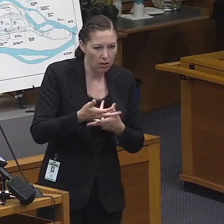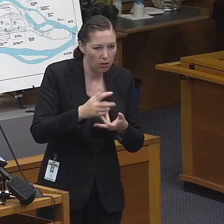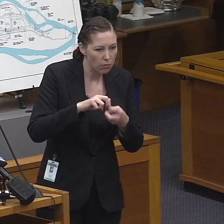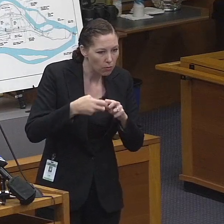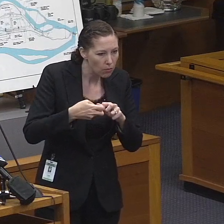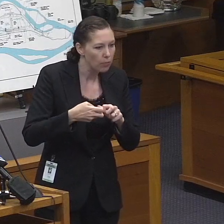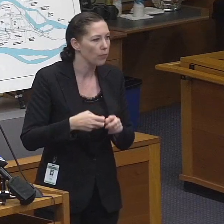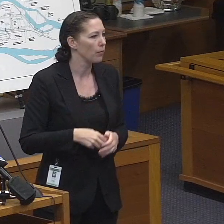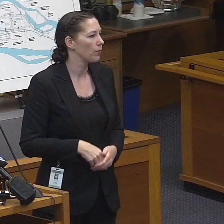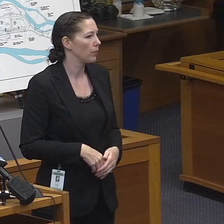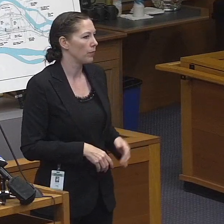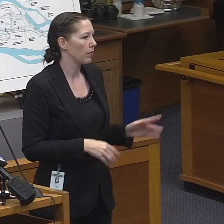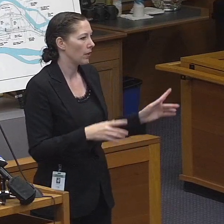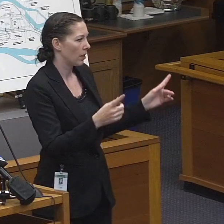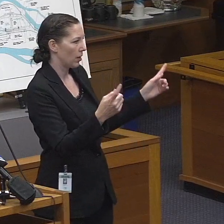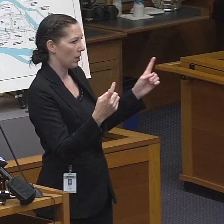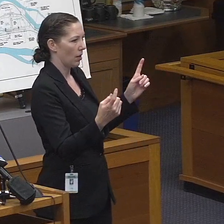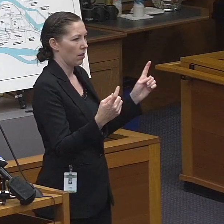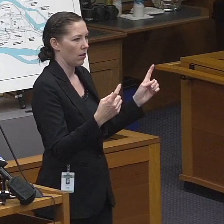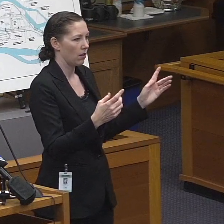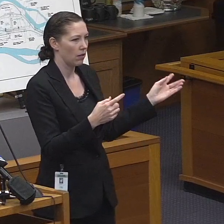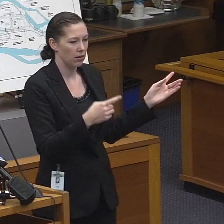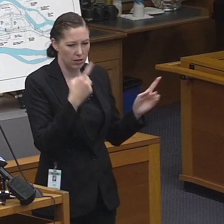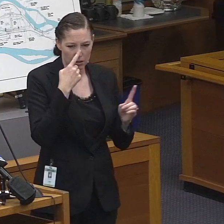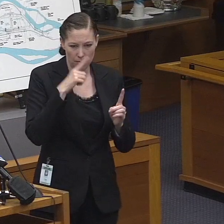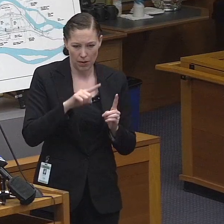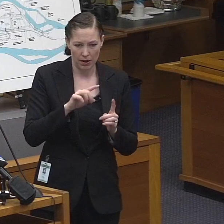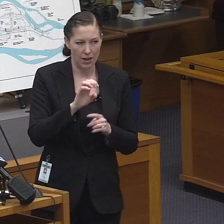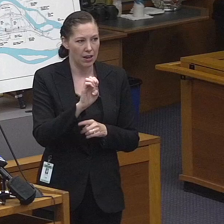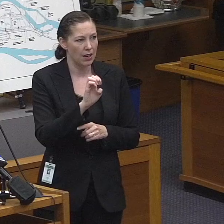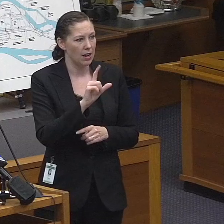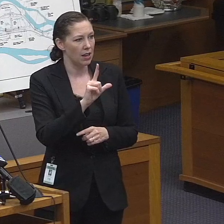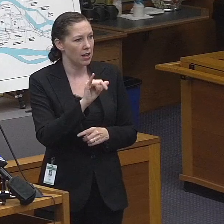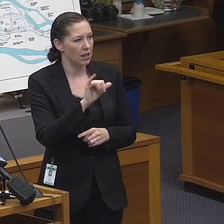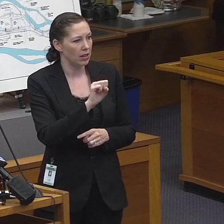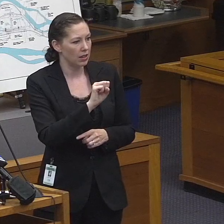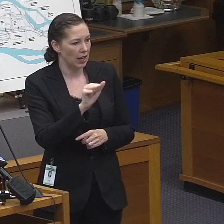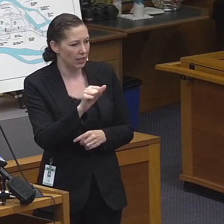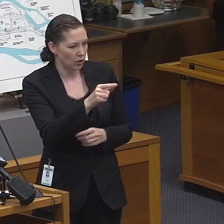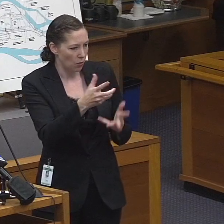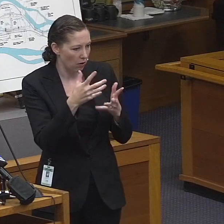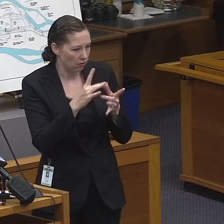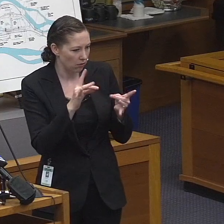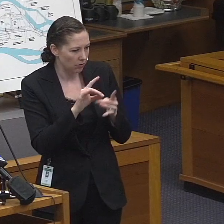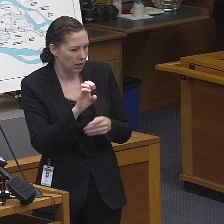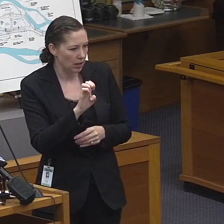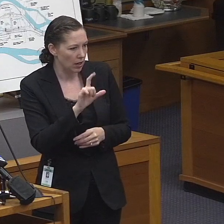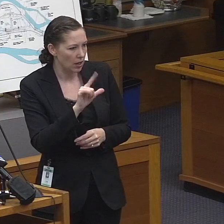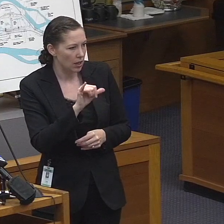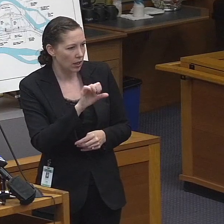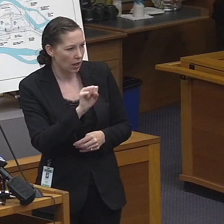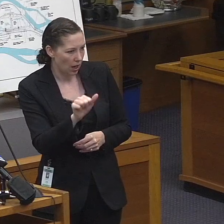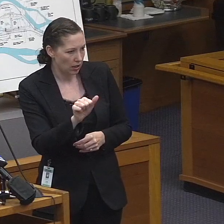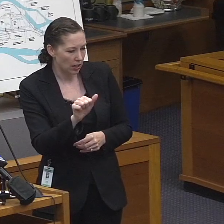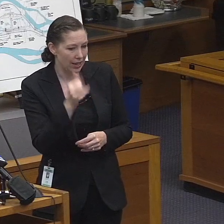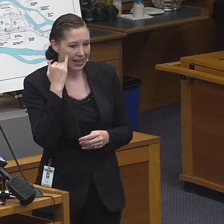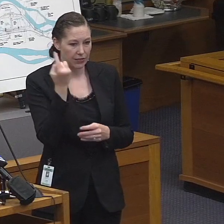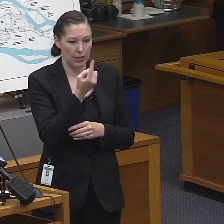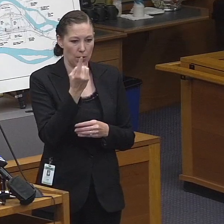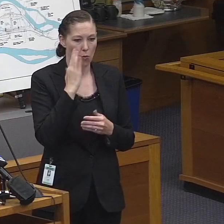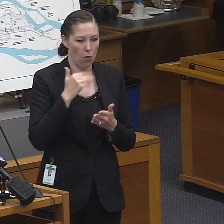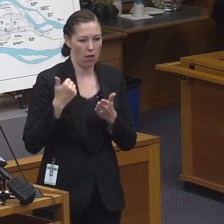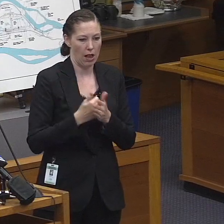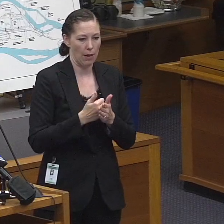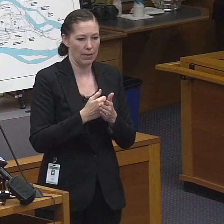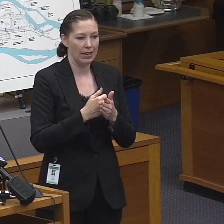think can you address the Eliza answer? I think because that's what she was looking for. Whether we have something that's coming that's going to turn